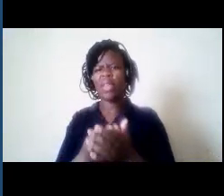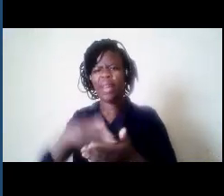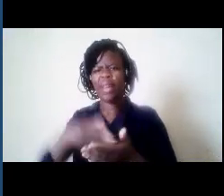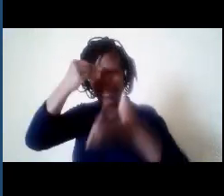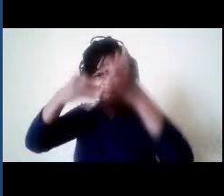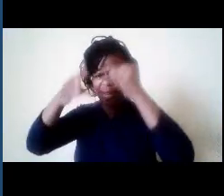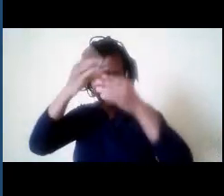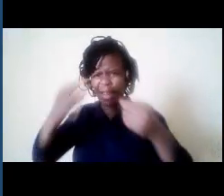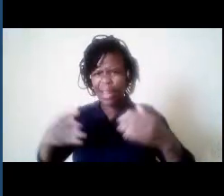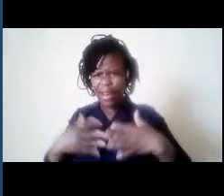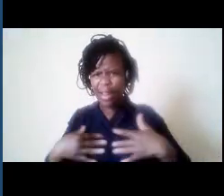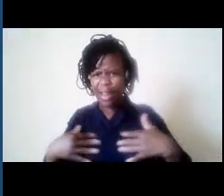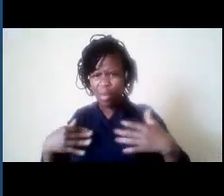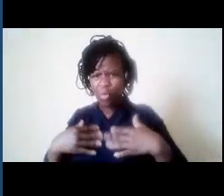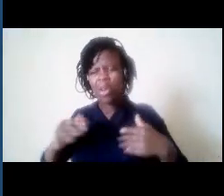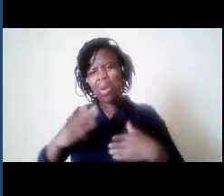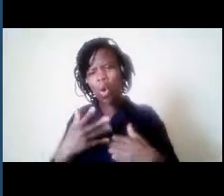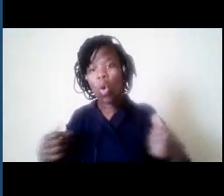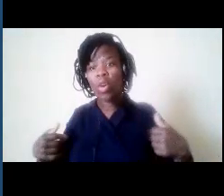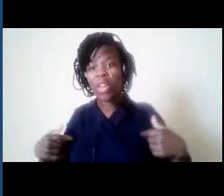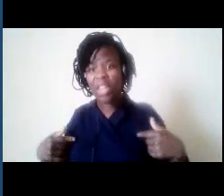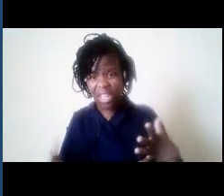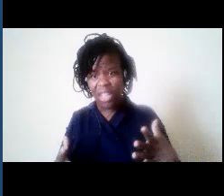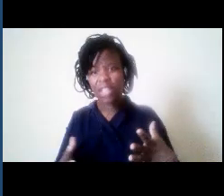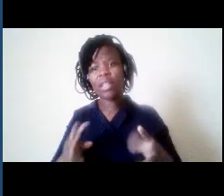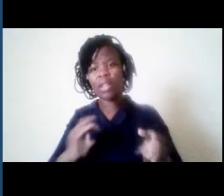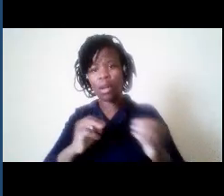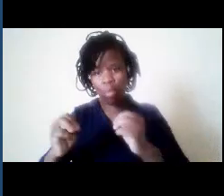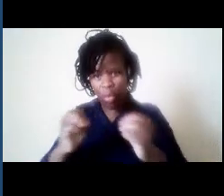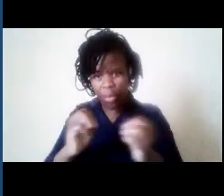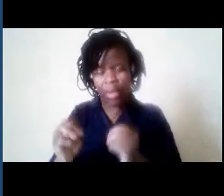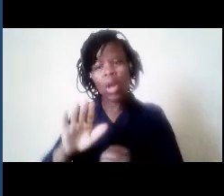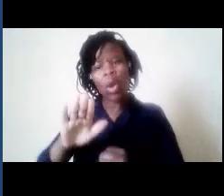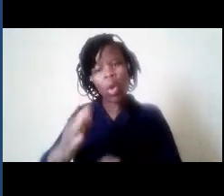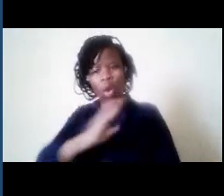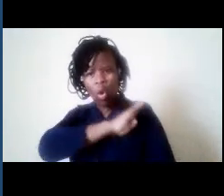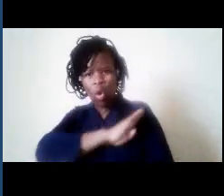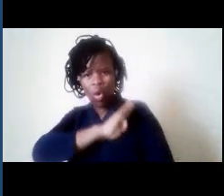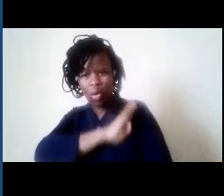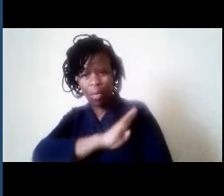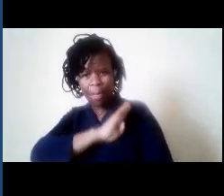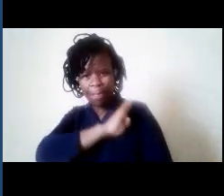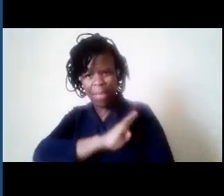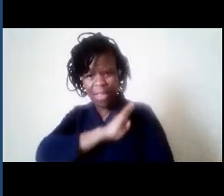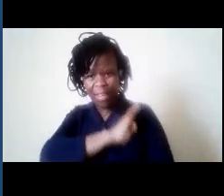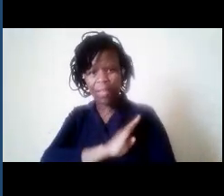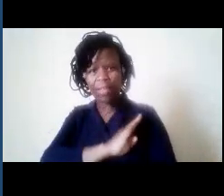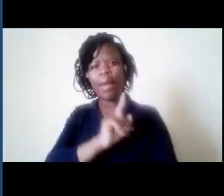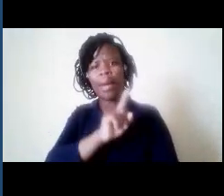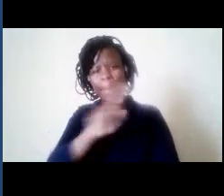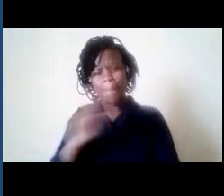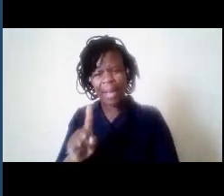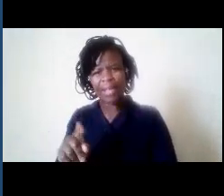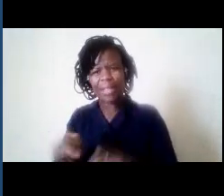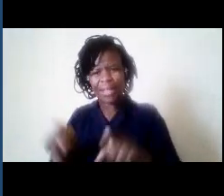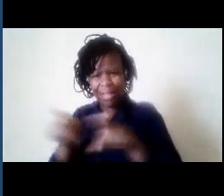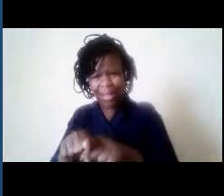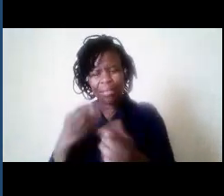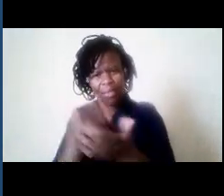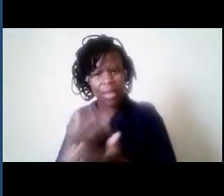and mobility not as bad behavior or disobedience, but simply as a completely